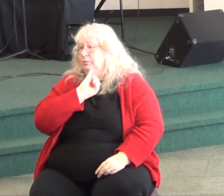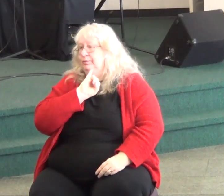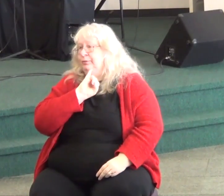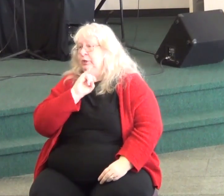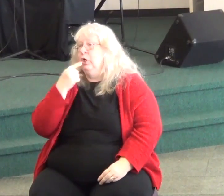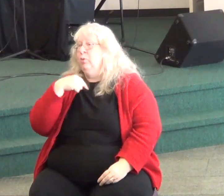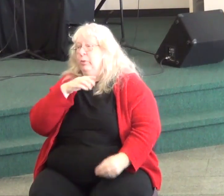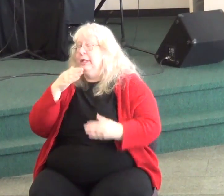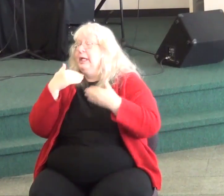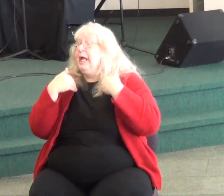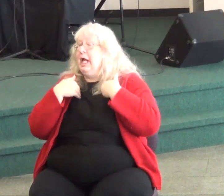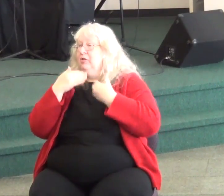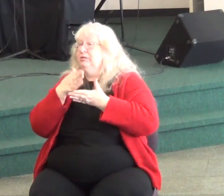morning.